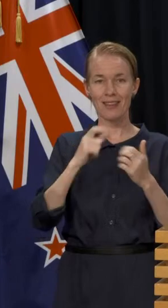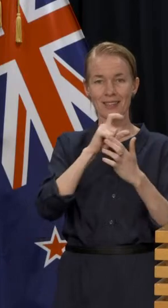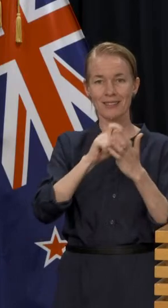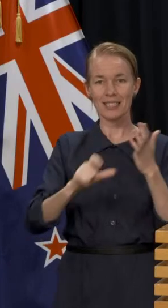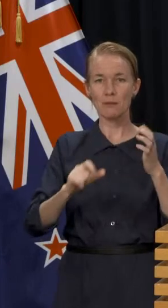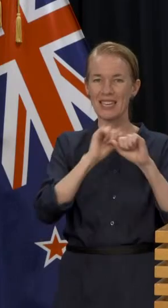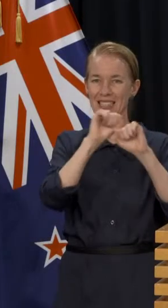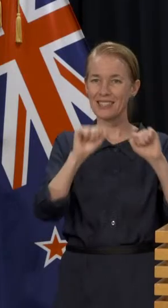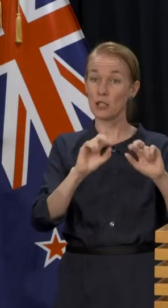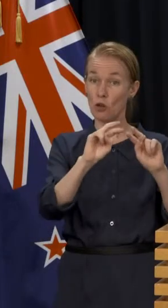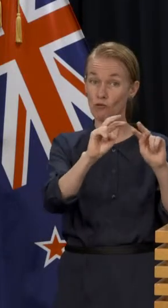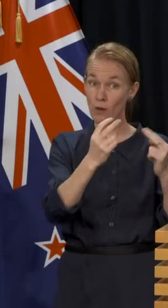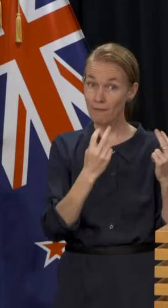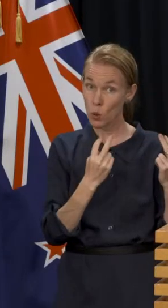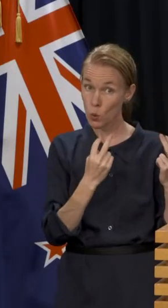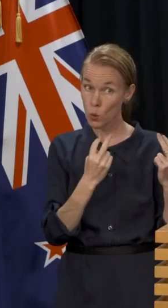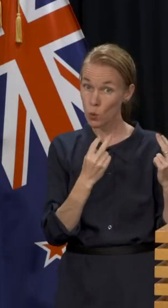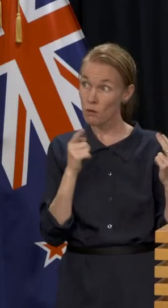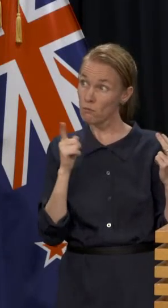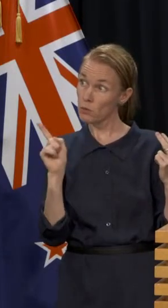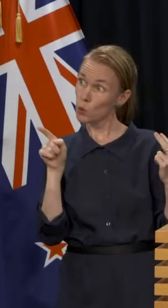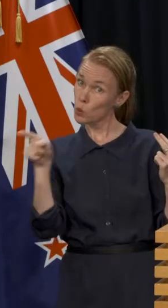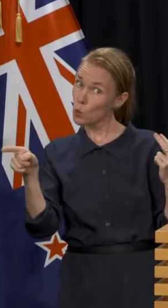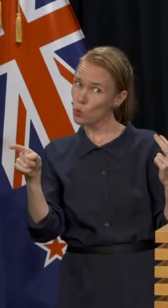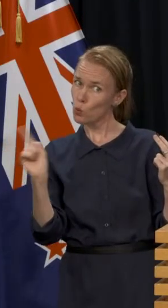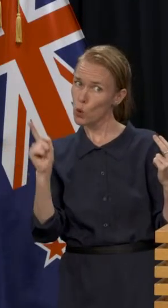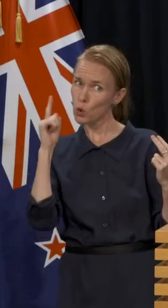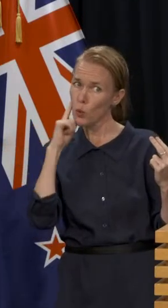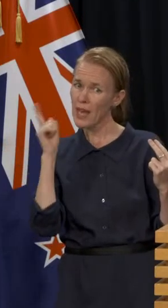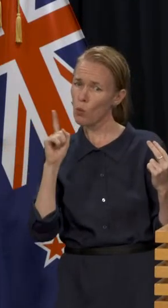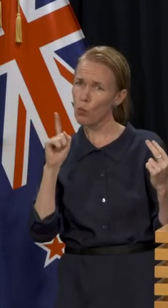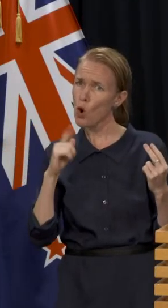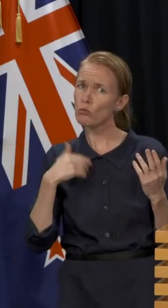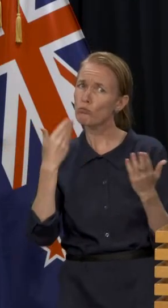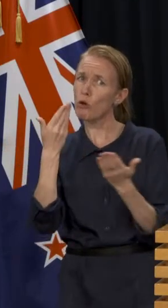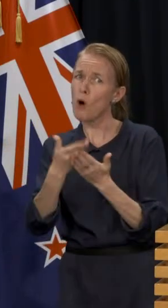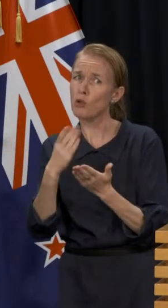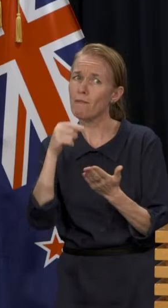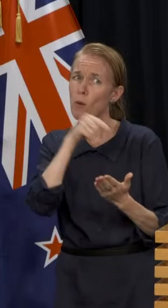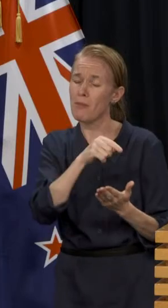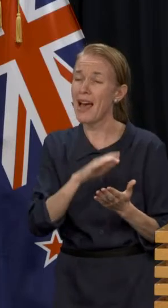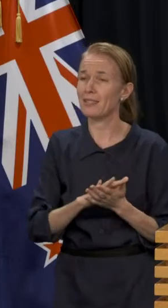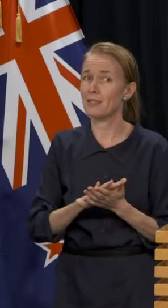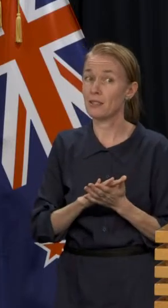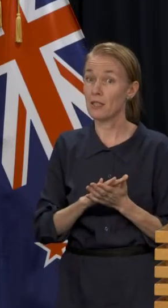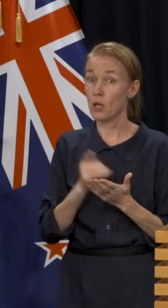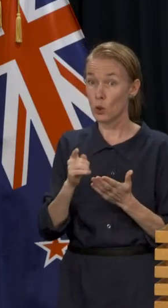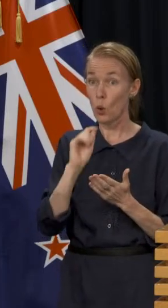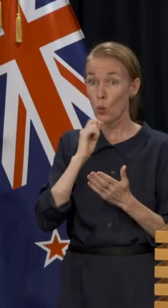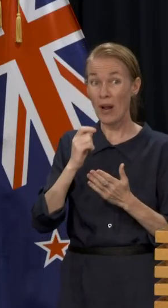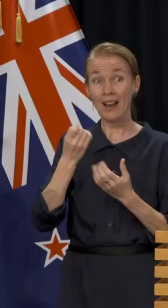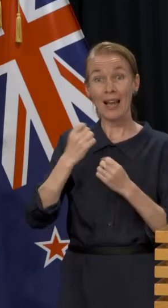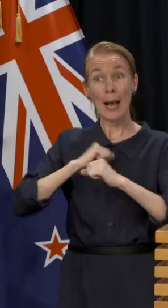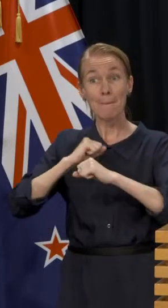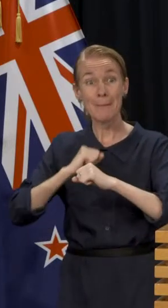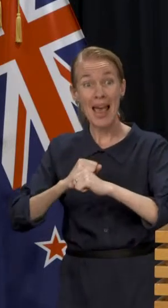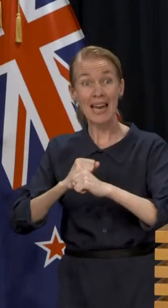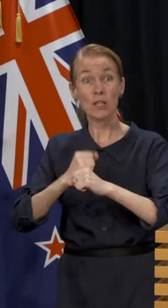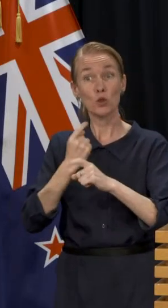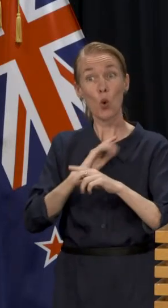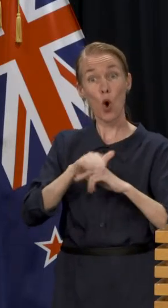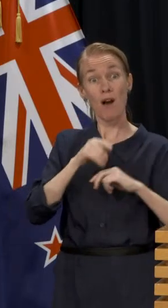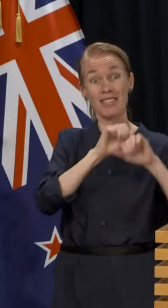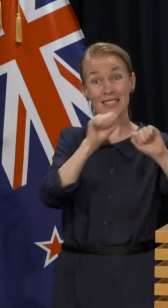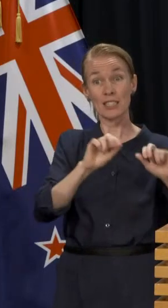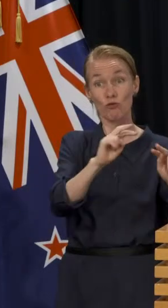more comprehensive response to the Health and Disability Review to the election than the one that you've seen to date. As a new minister, your view